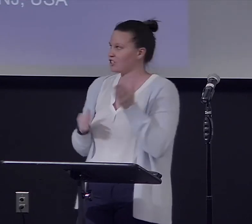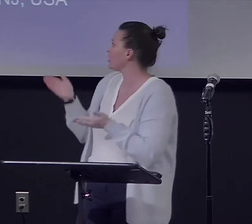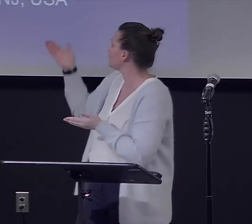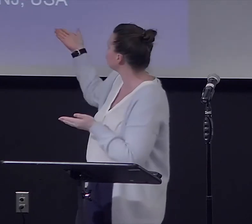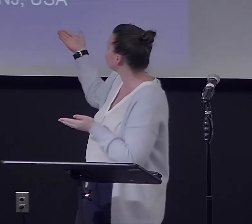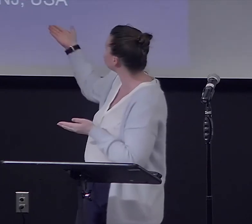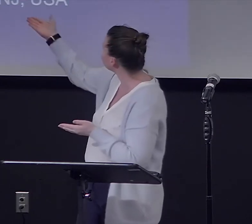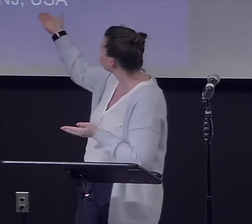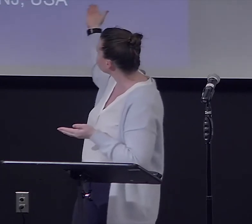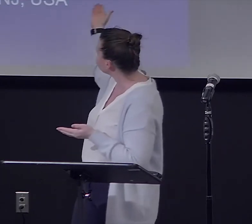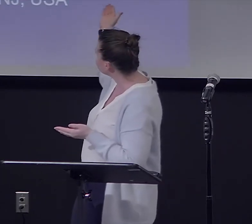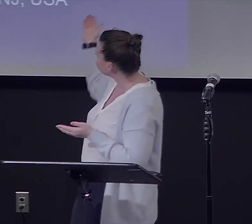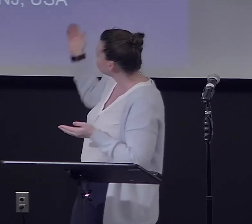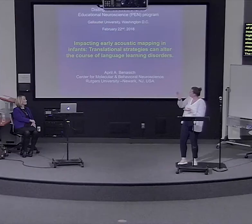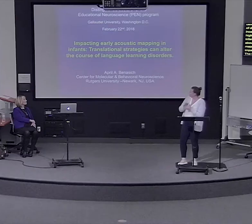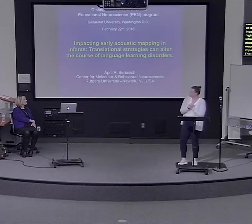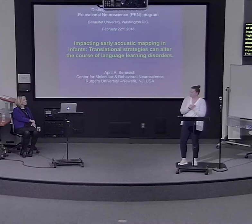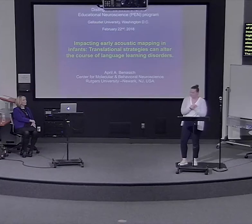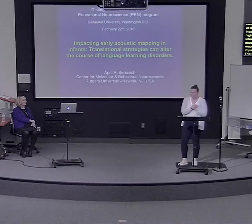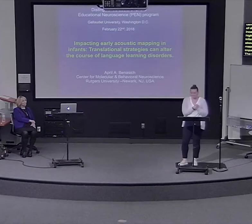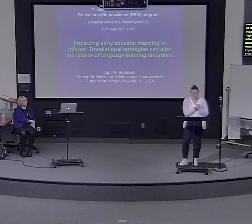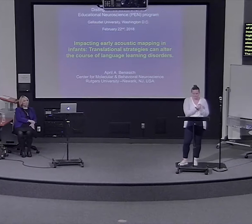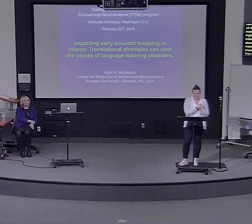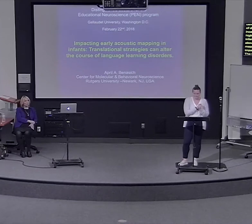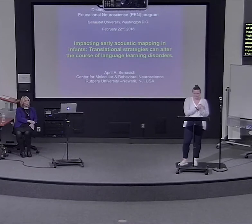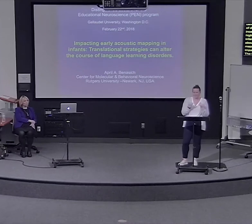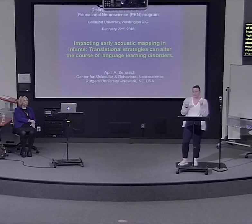of the talk is as you can see here